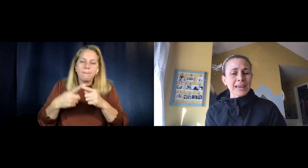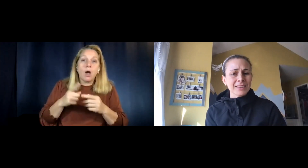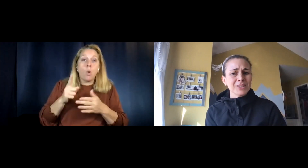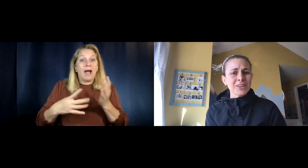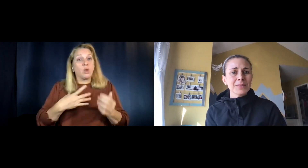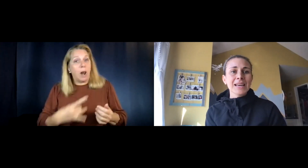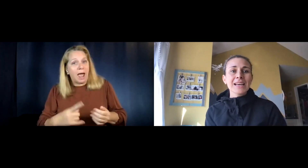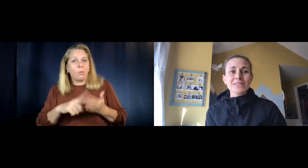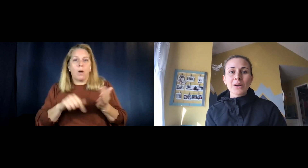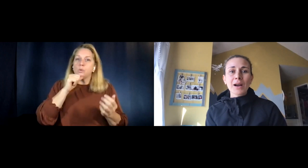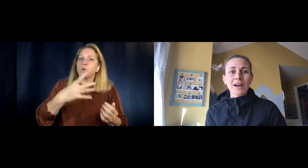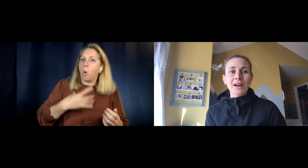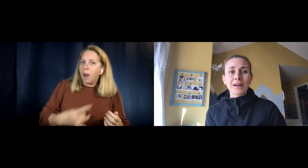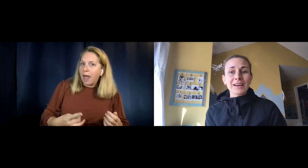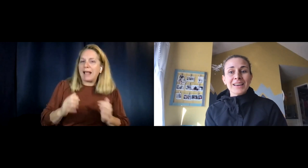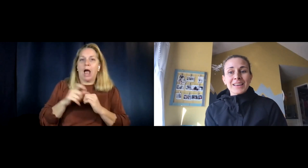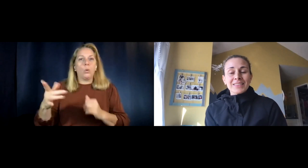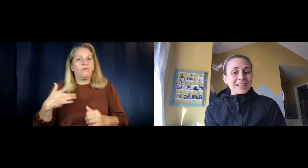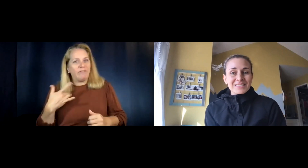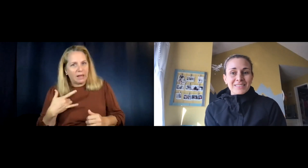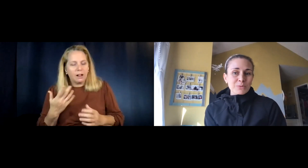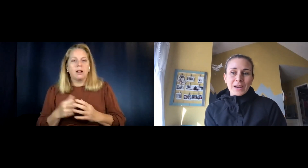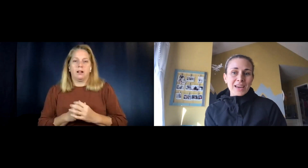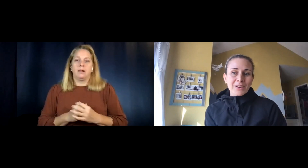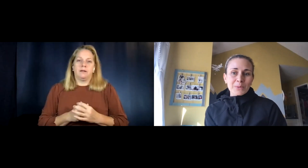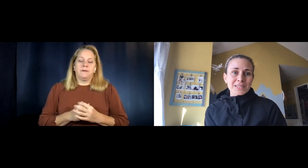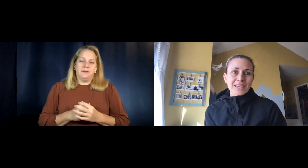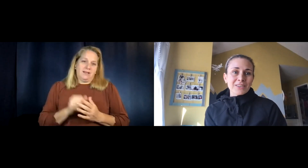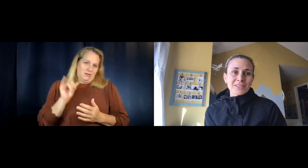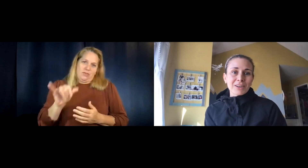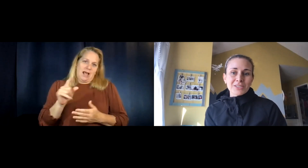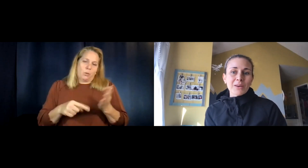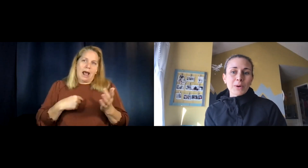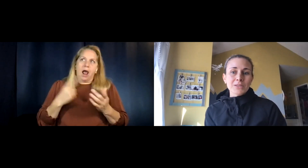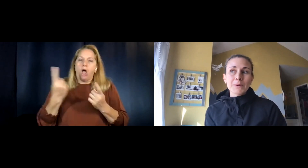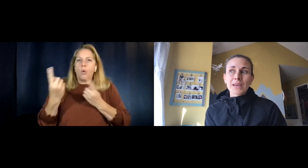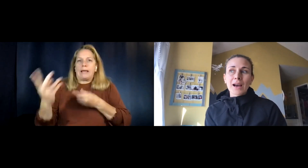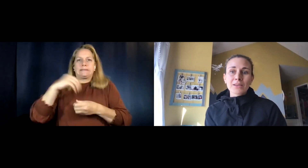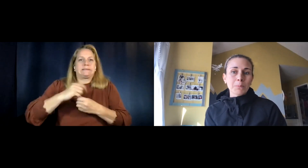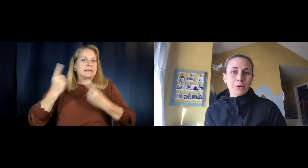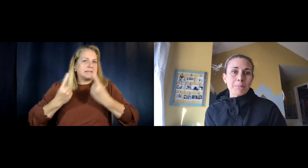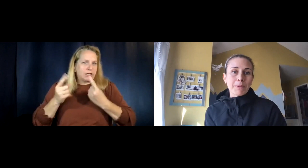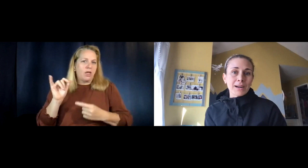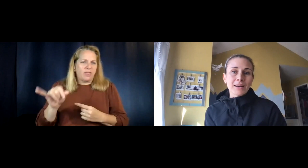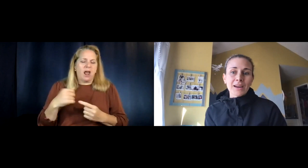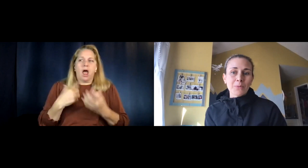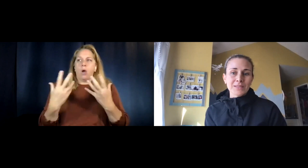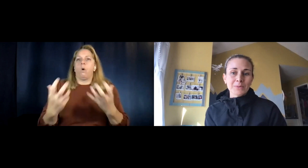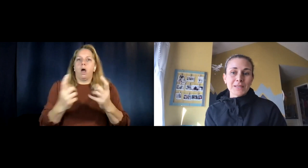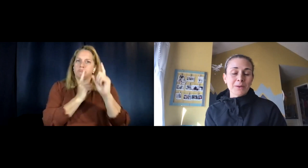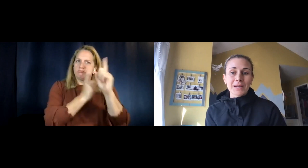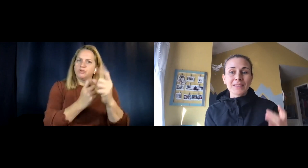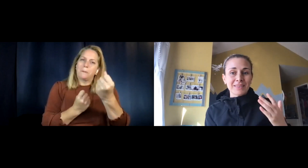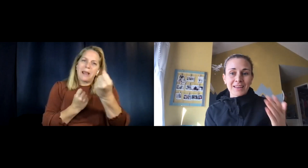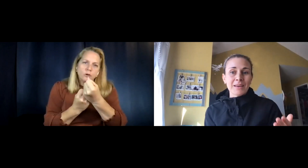don't like, you know. So that's what I always take in consideration. I want to be a supportive parent. I don't want to